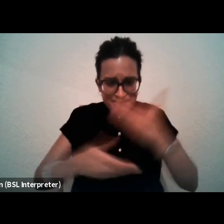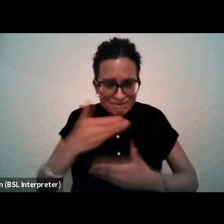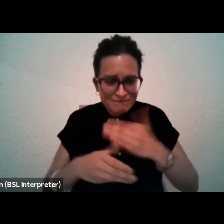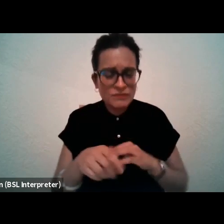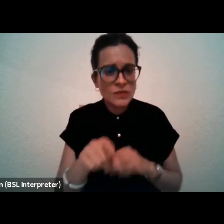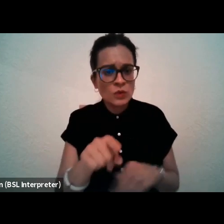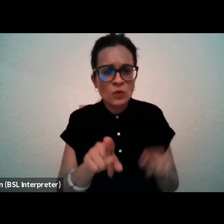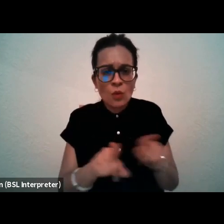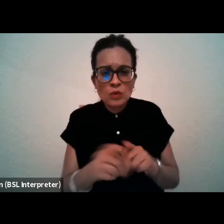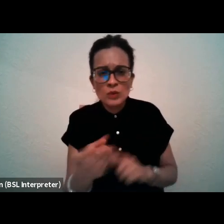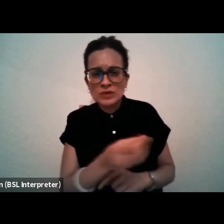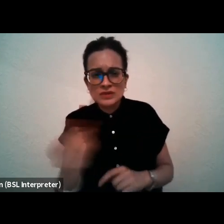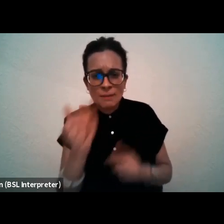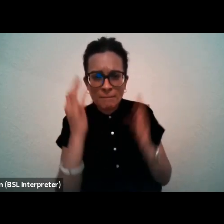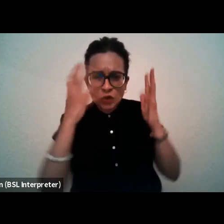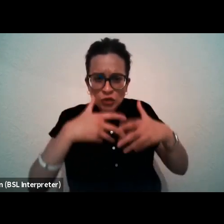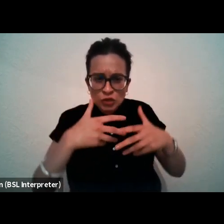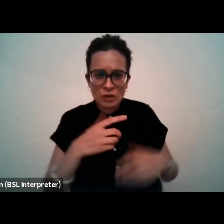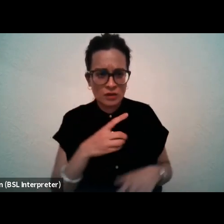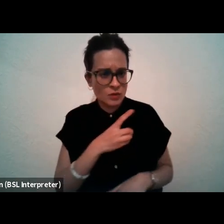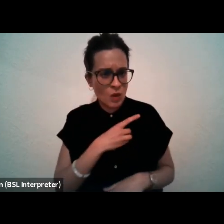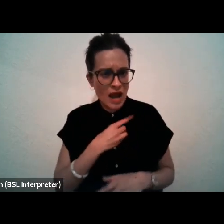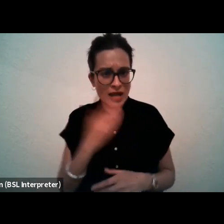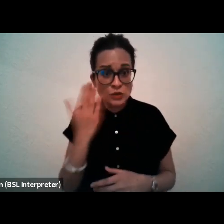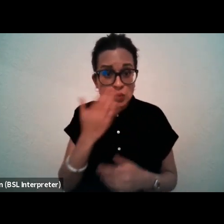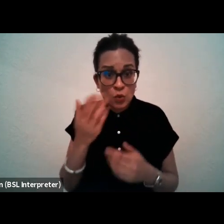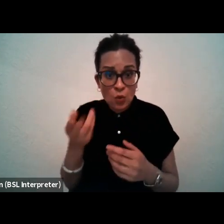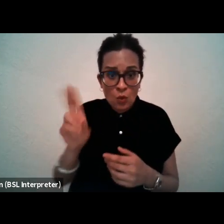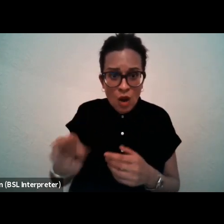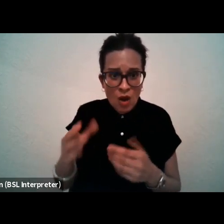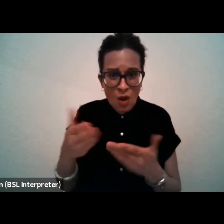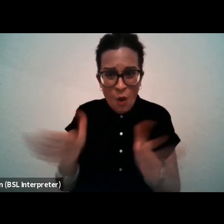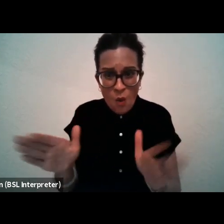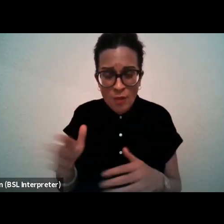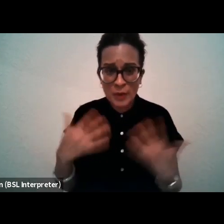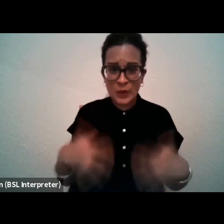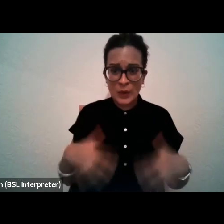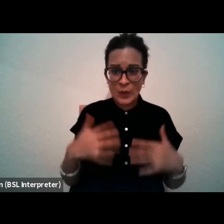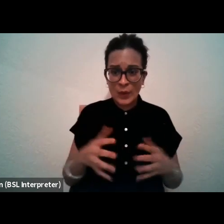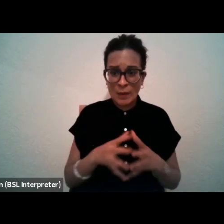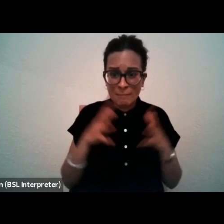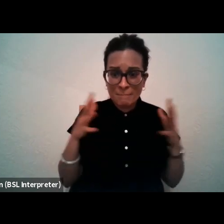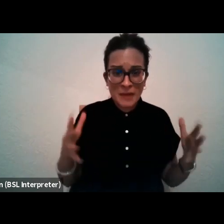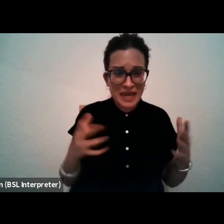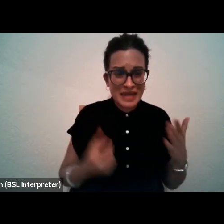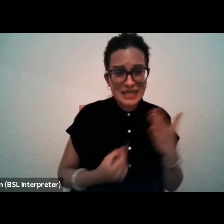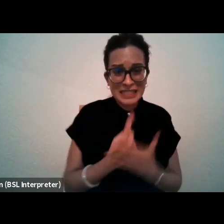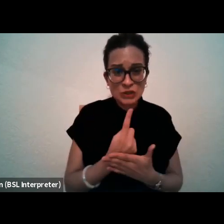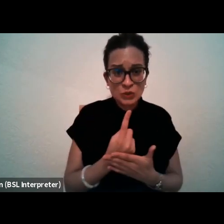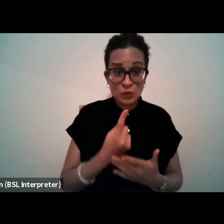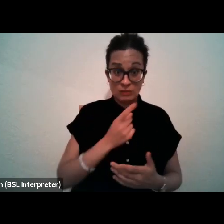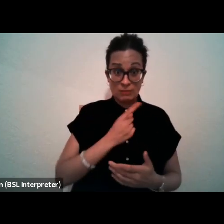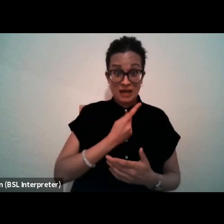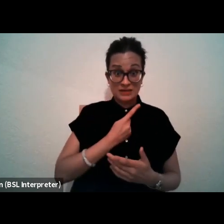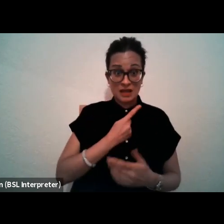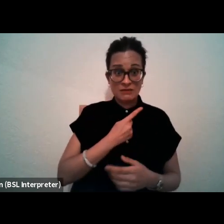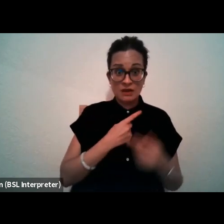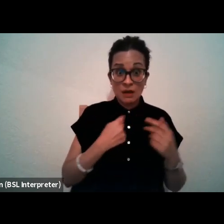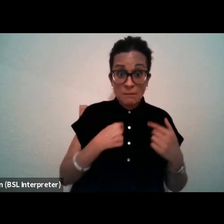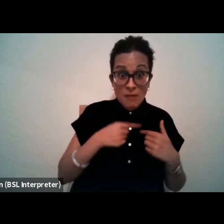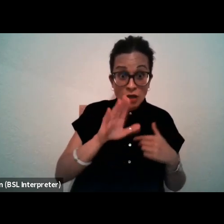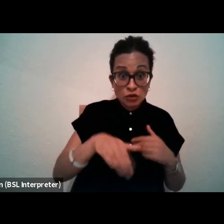are concerned about the schools reopening. It's such a big issue for everyone, I think, including me as a parent. I wouldn't send my